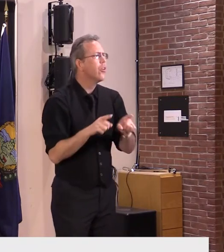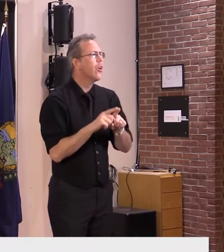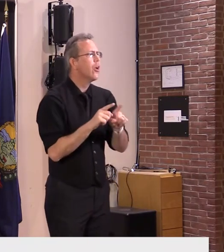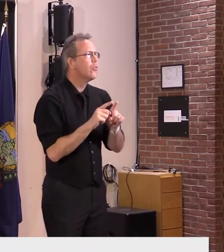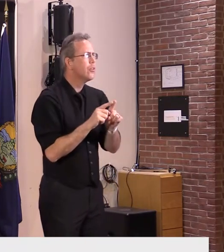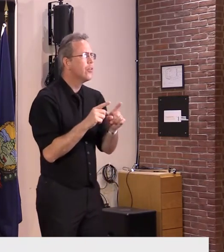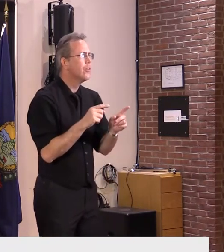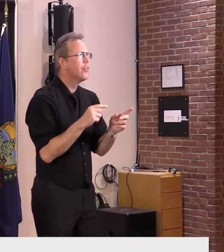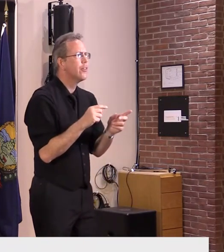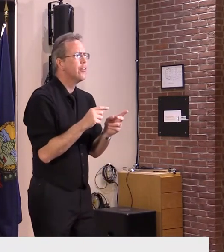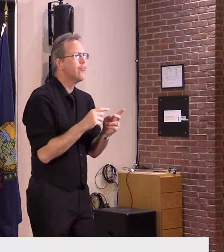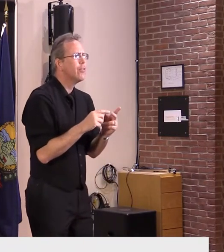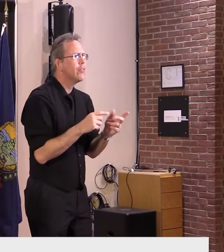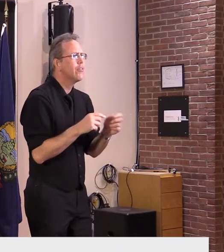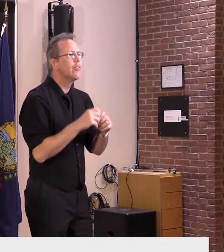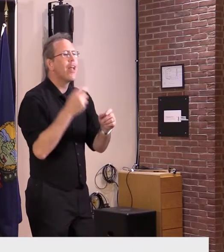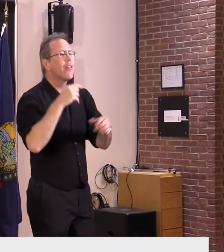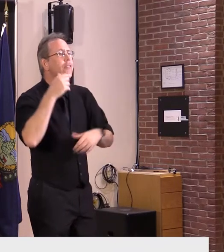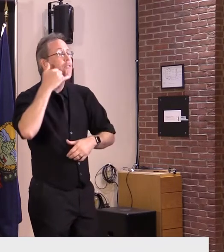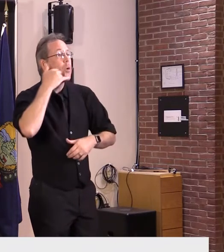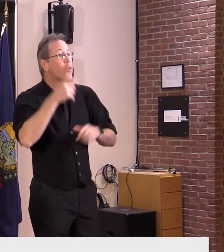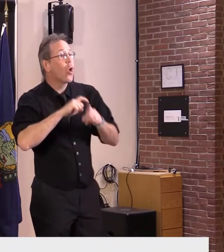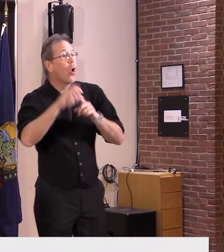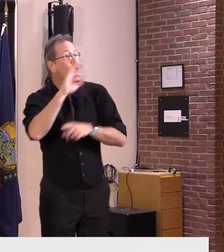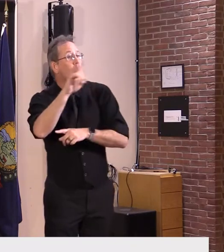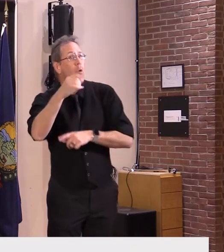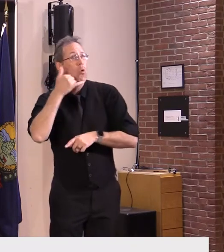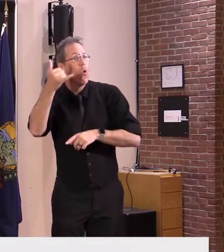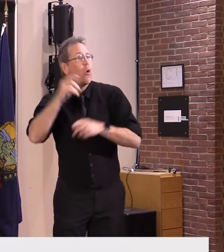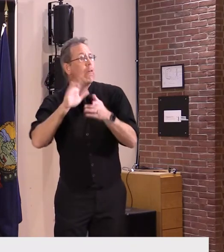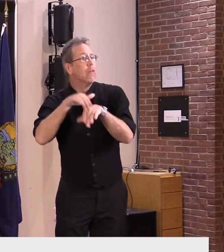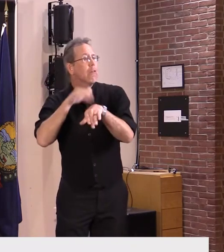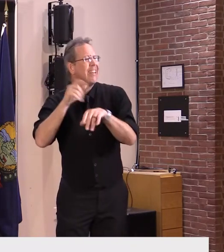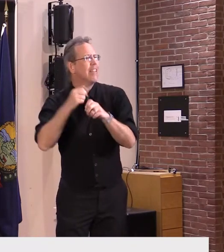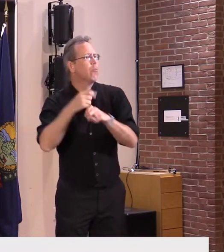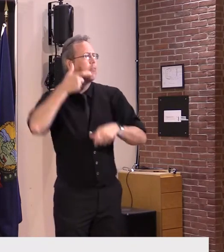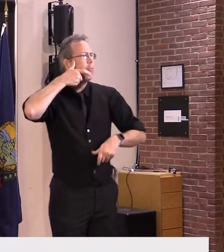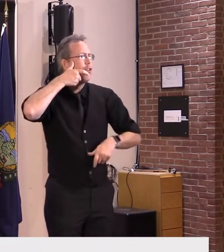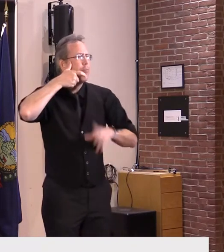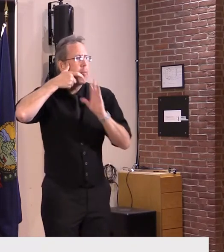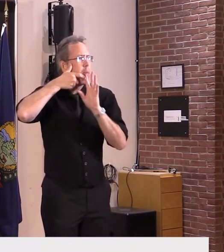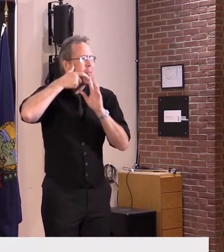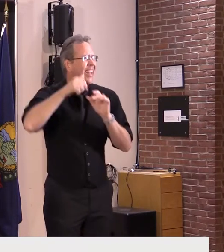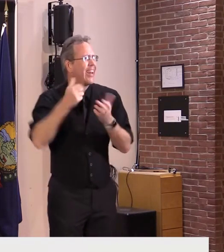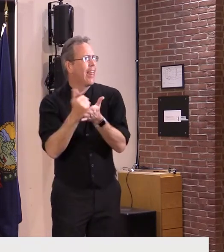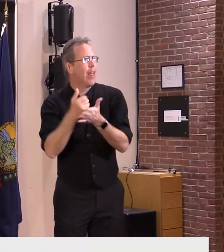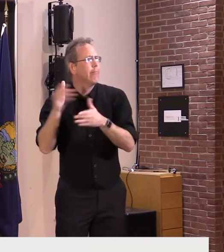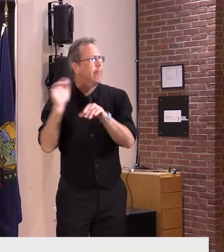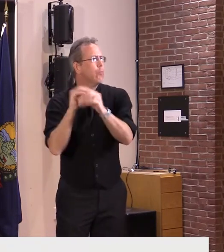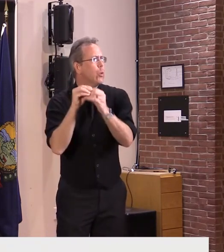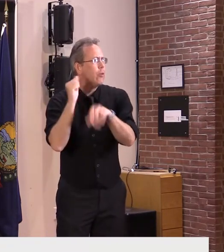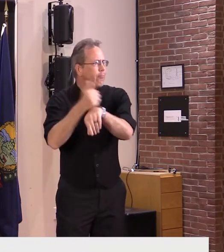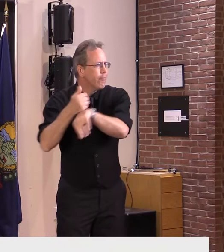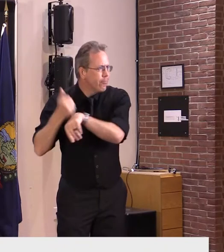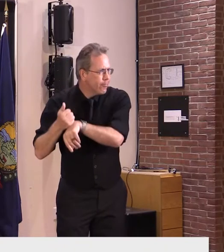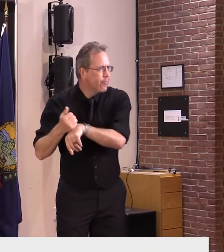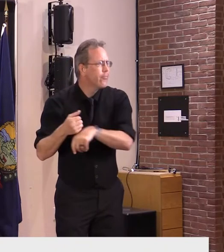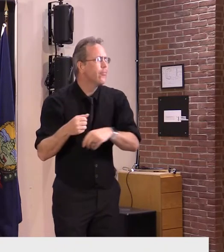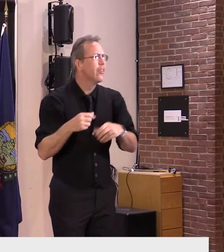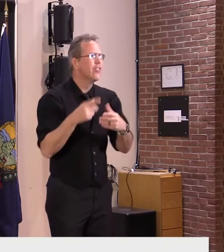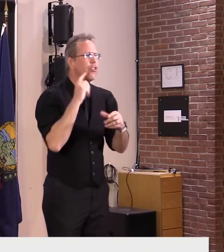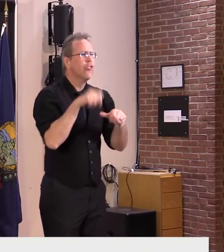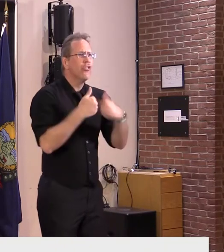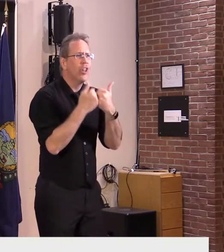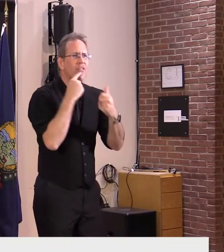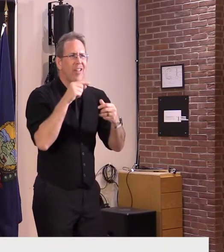more and more difficult to fill. So across the board, this workforce challenge is impacting every single